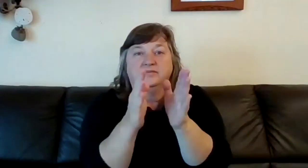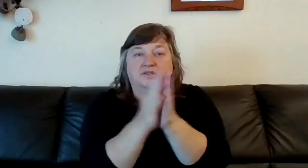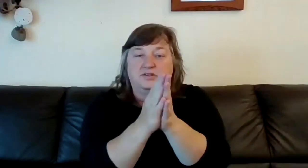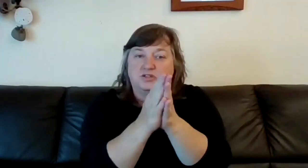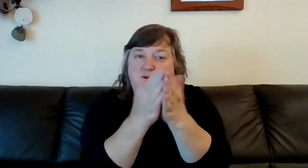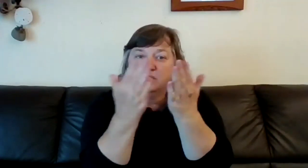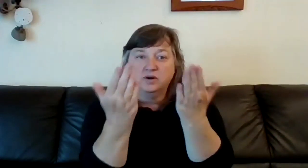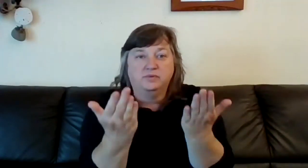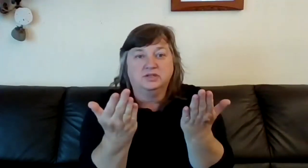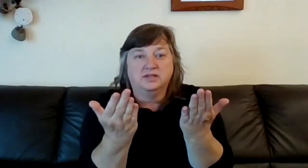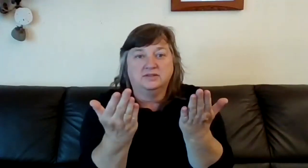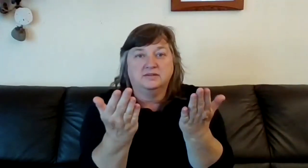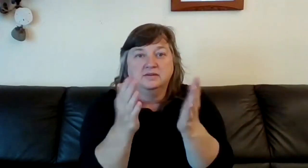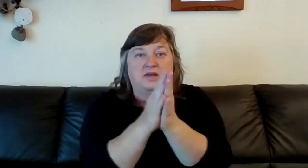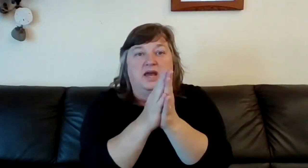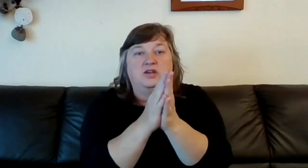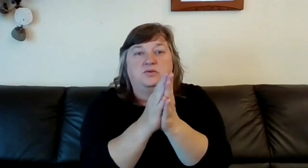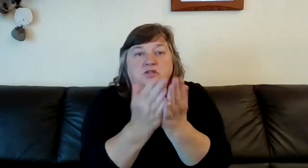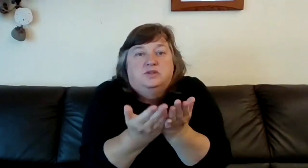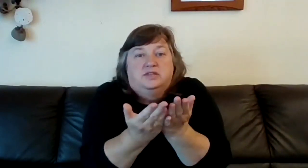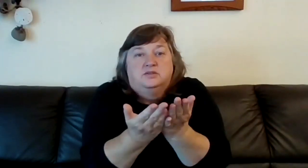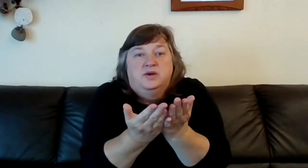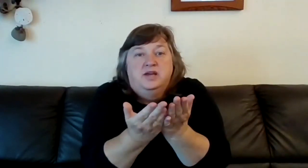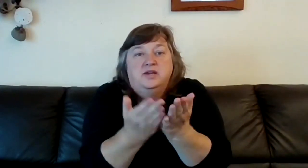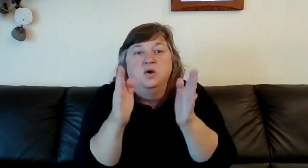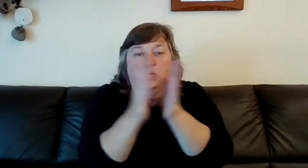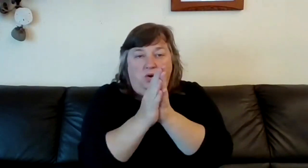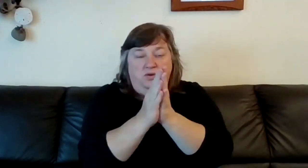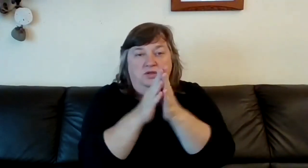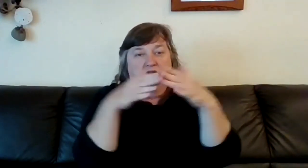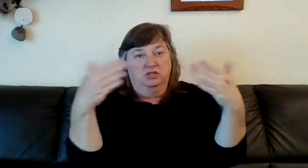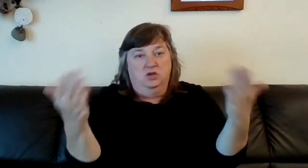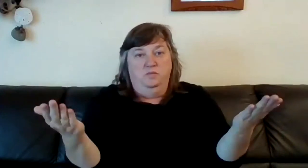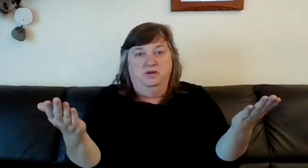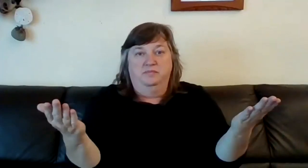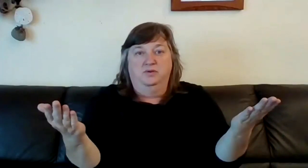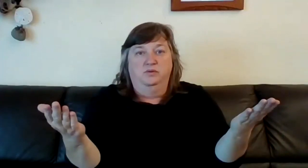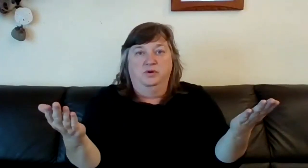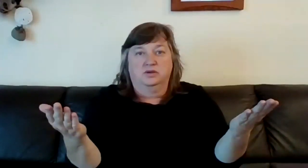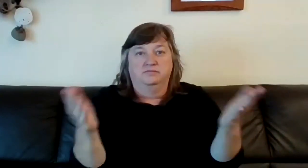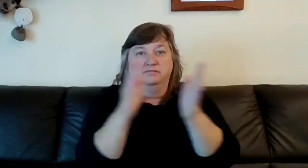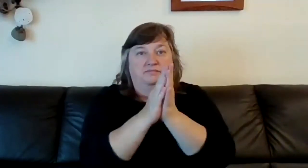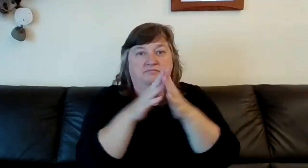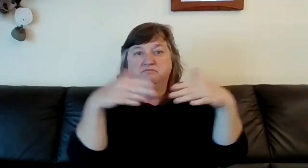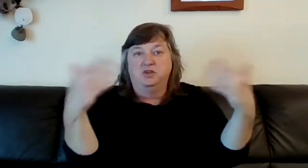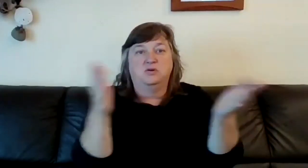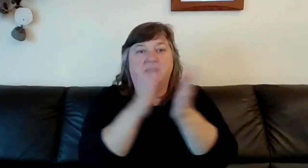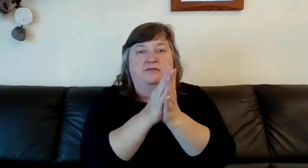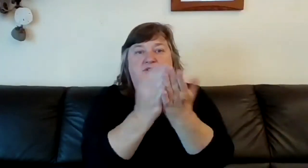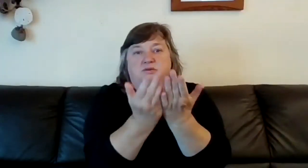because you're showing what a book does. And you can do it this way, or you can just open up the whole book. You don't have to do